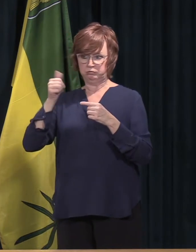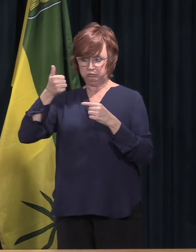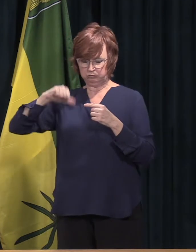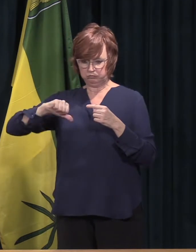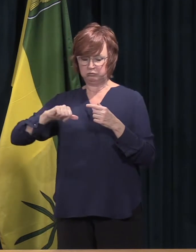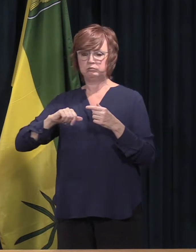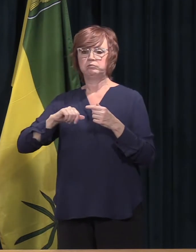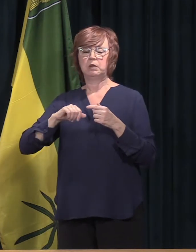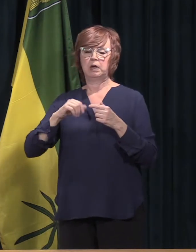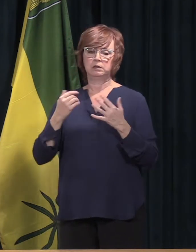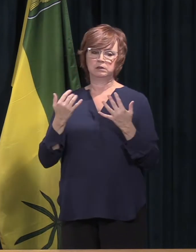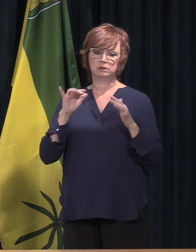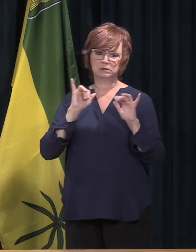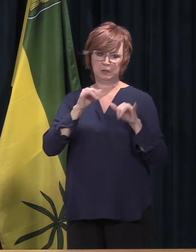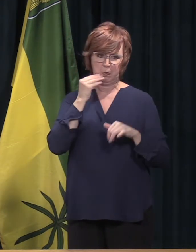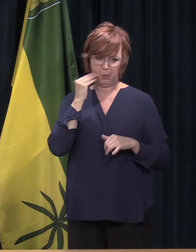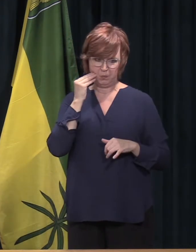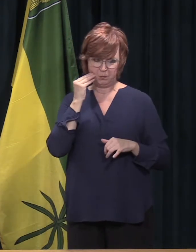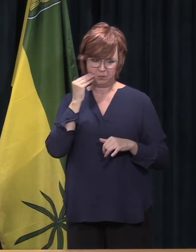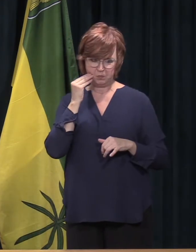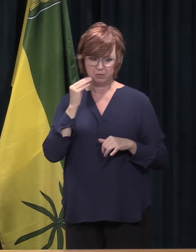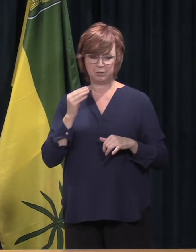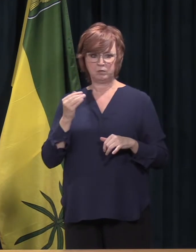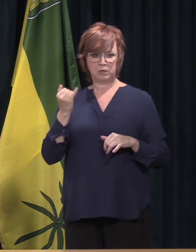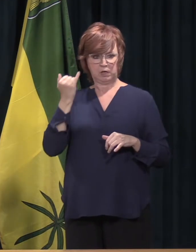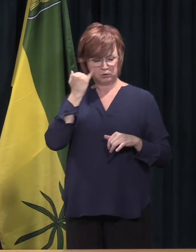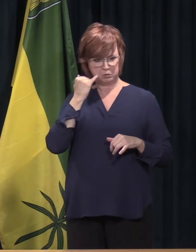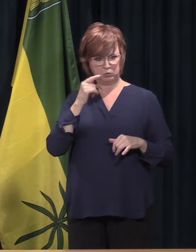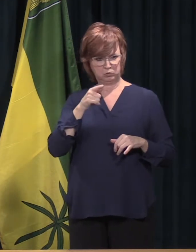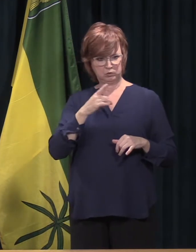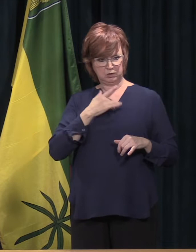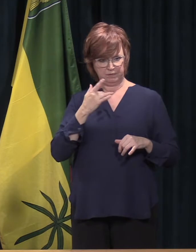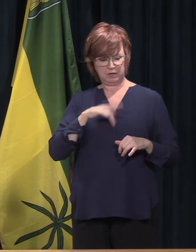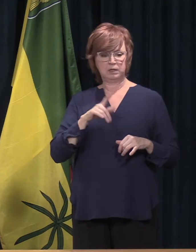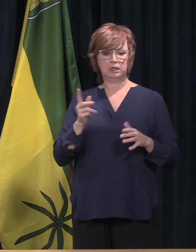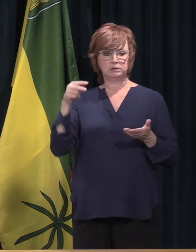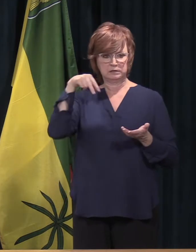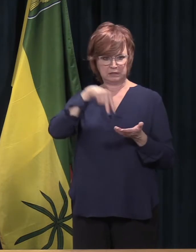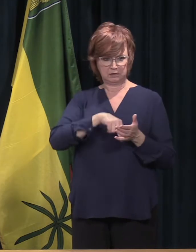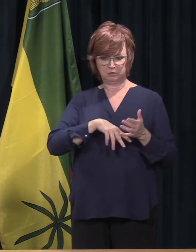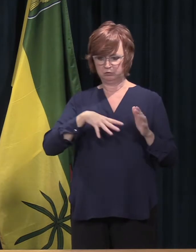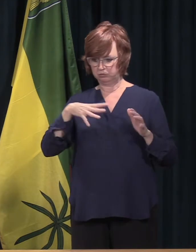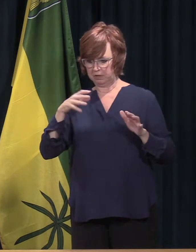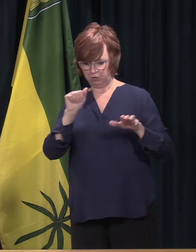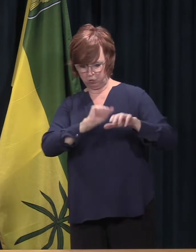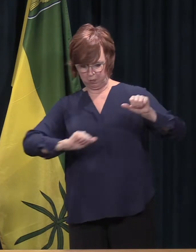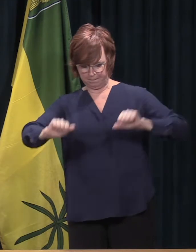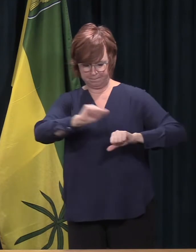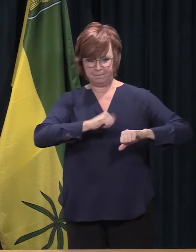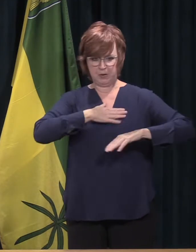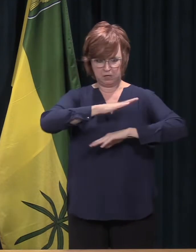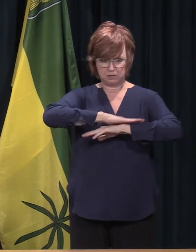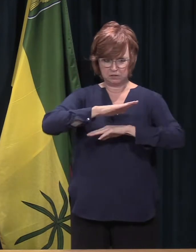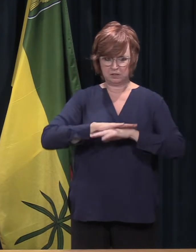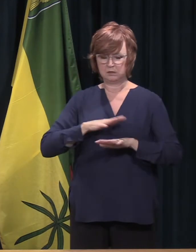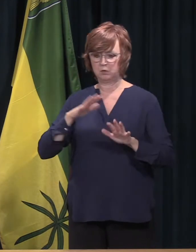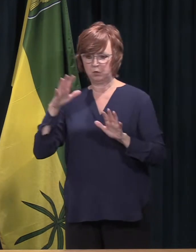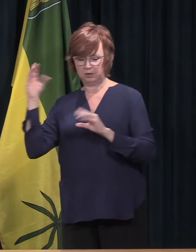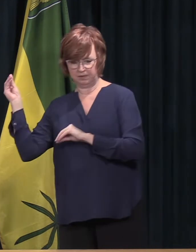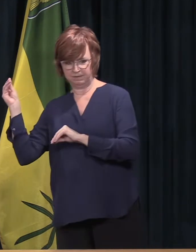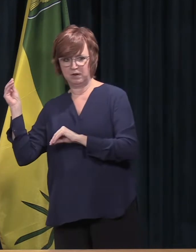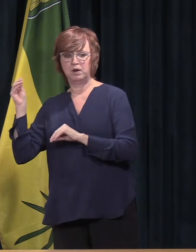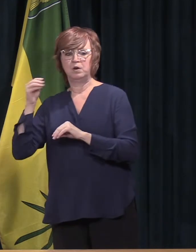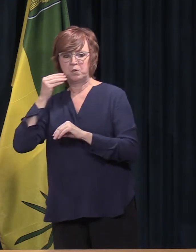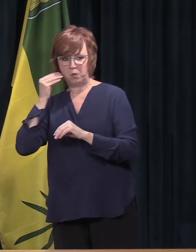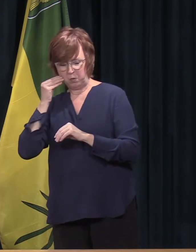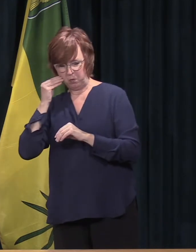down your surfaces, go home, and then let your manager know. You shouldn't really wait till 5 p.m. or